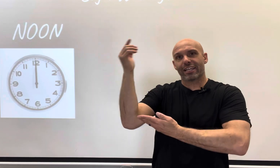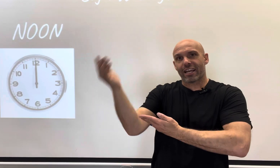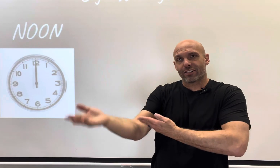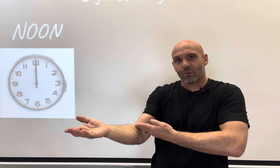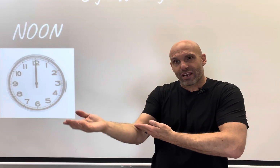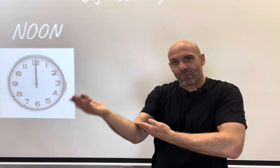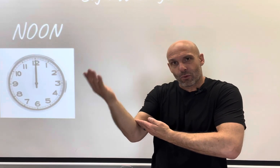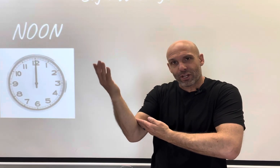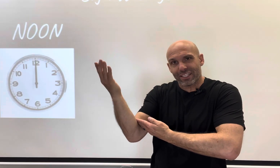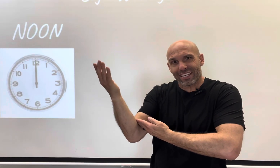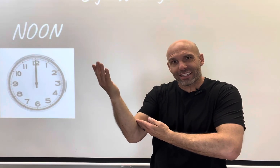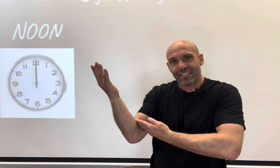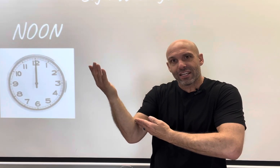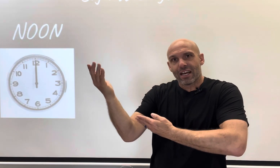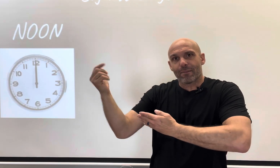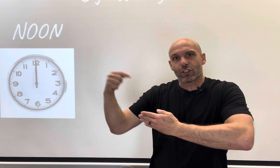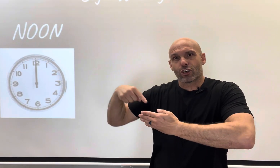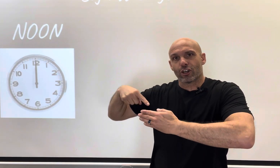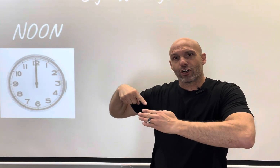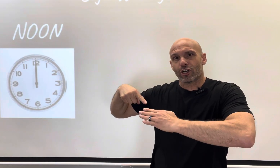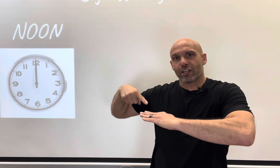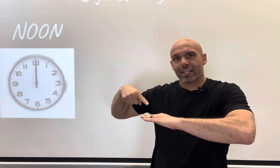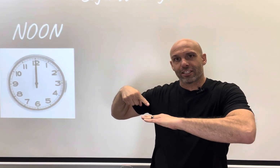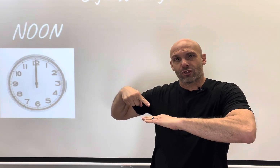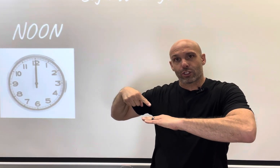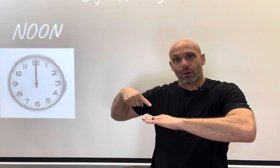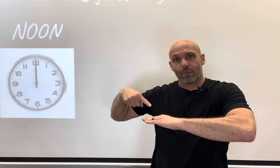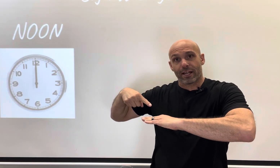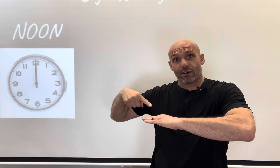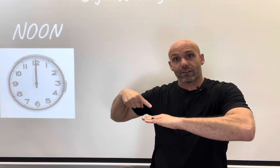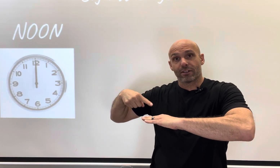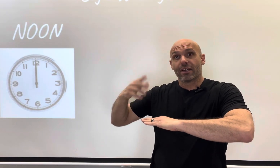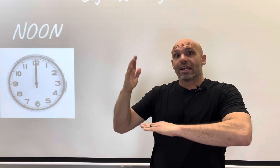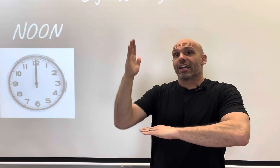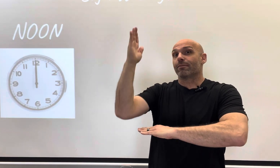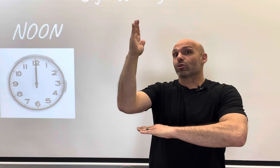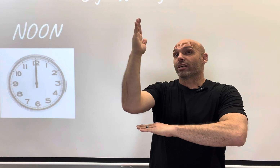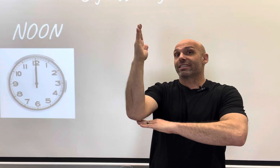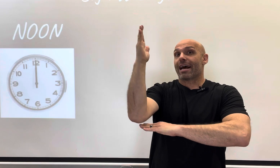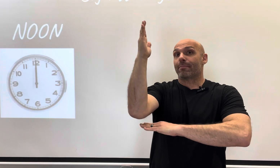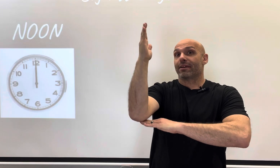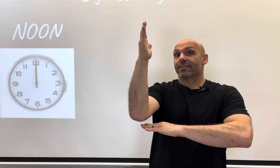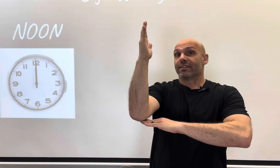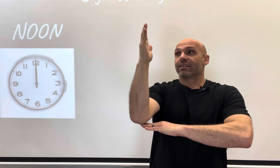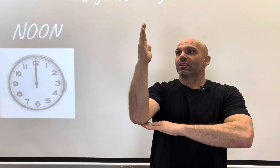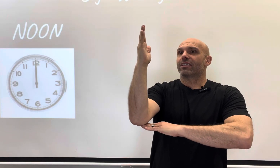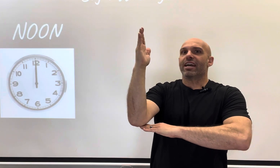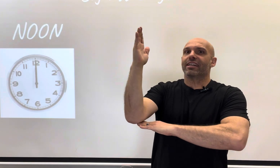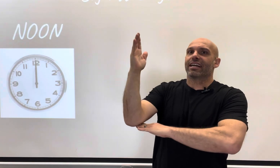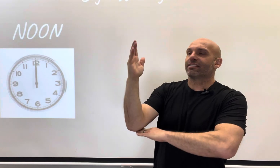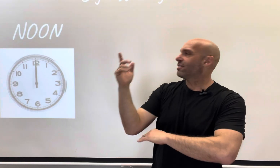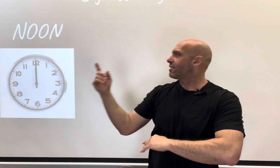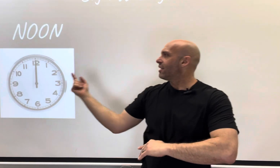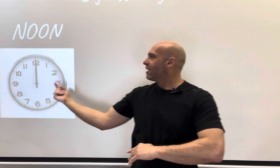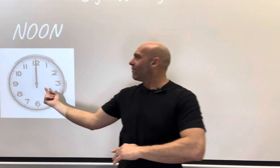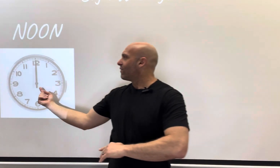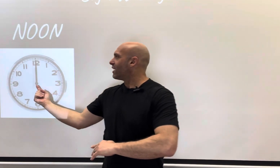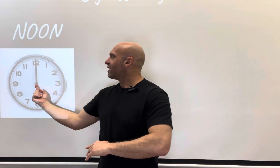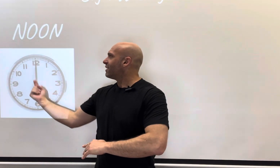hand. So we have morning is like this. I'm going to turn this so it's palm down. And I'm just going to tap it. Okay? And again, this thing,